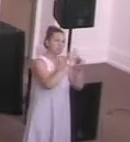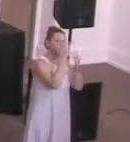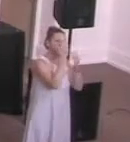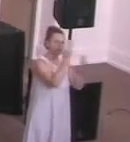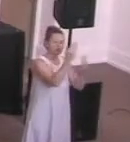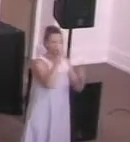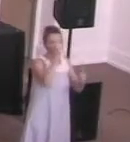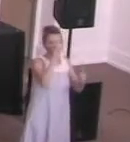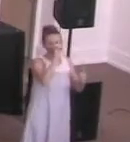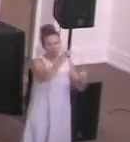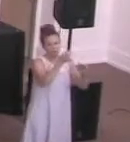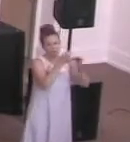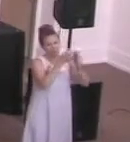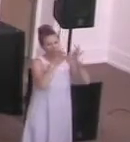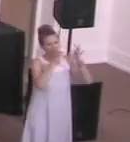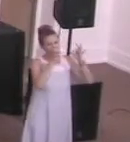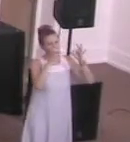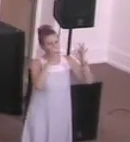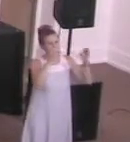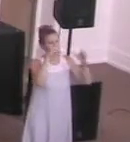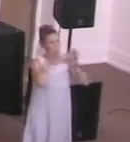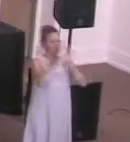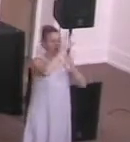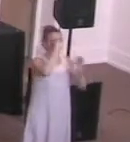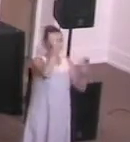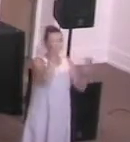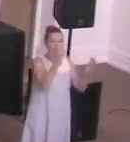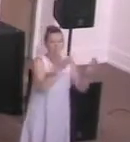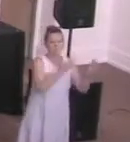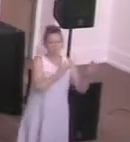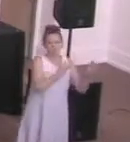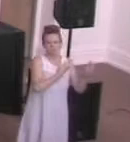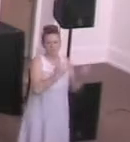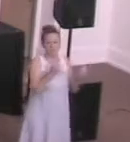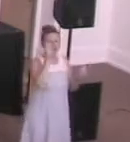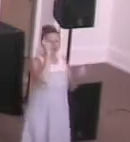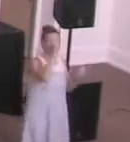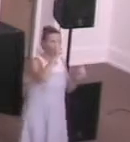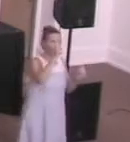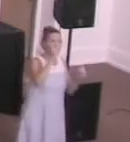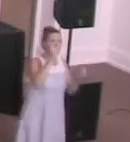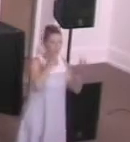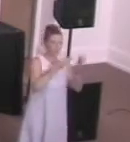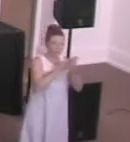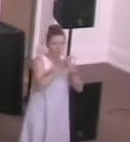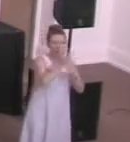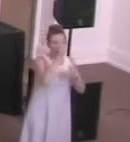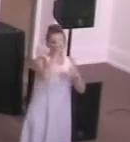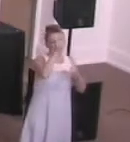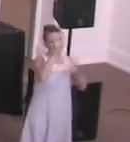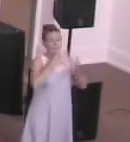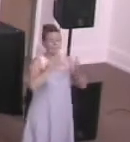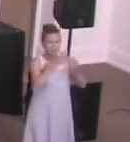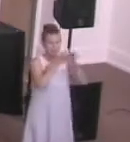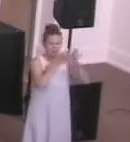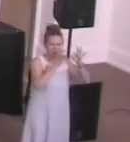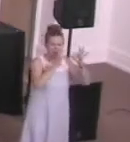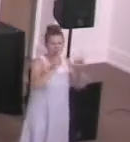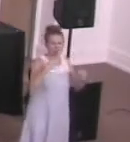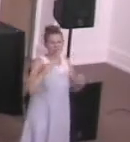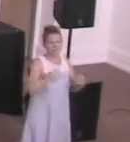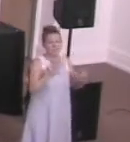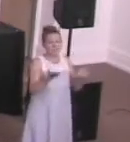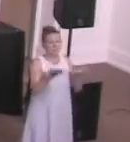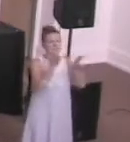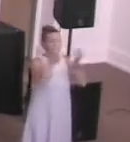forever free in unending grace. Come on now. You are, you are, you are, oh my freedom. We lift